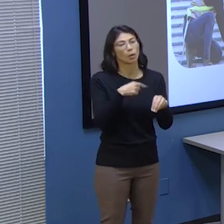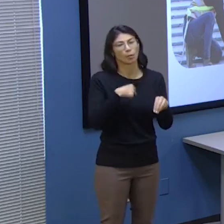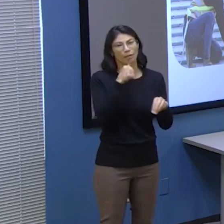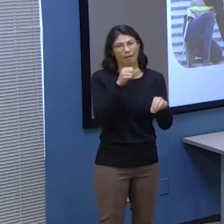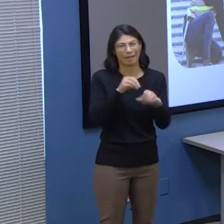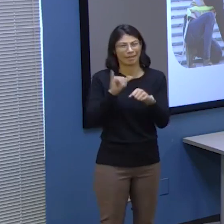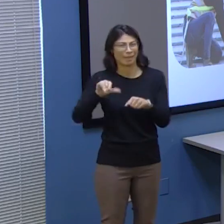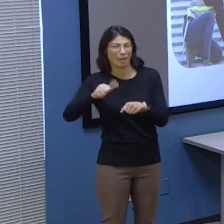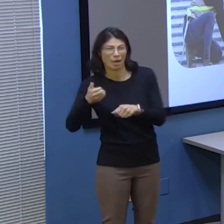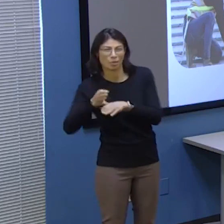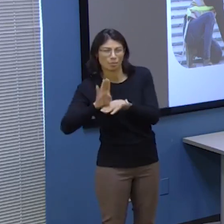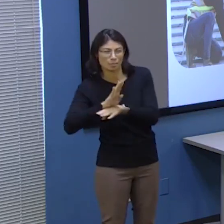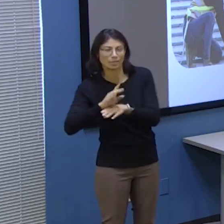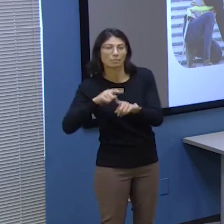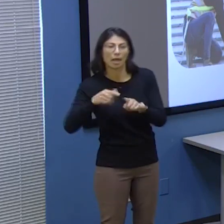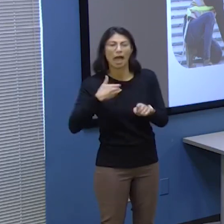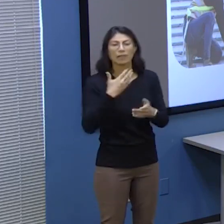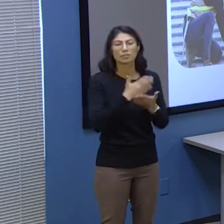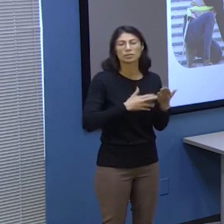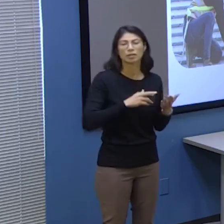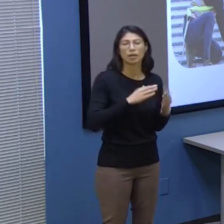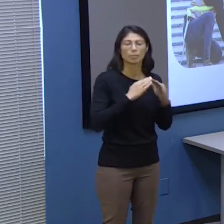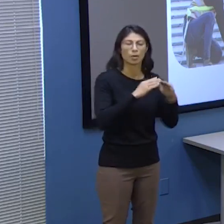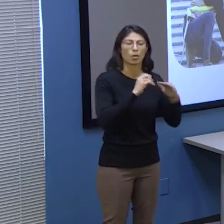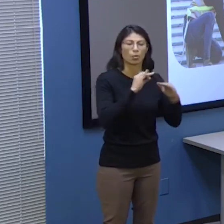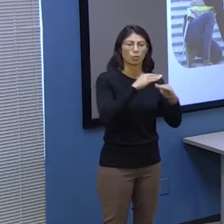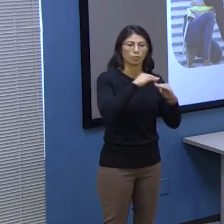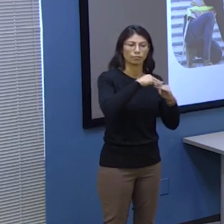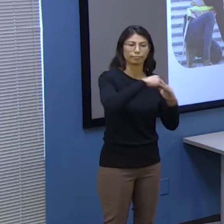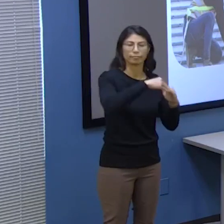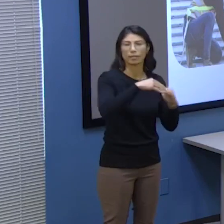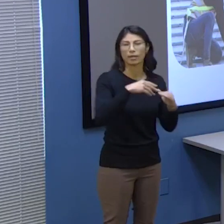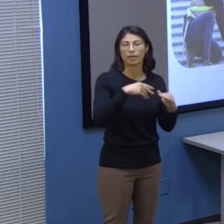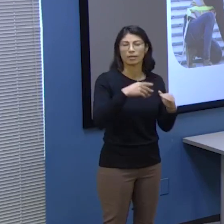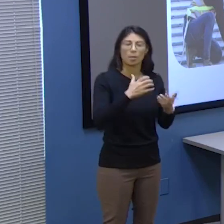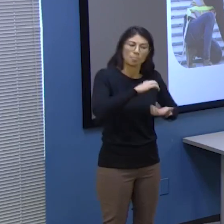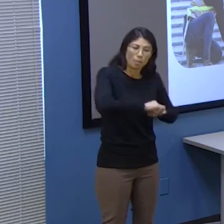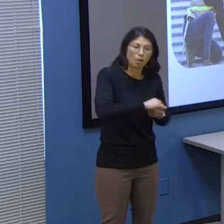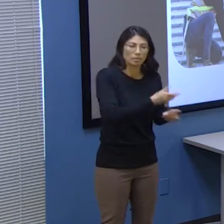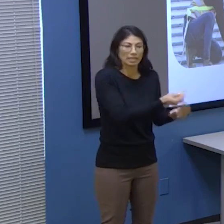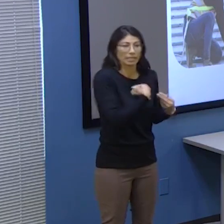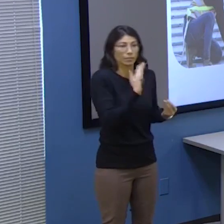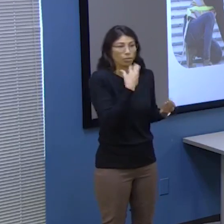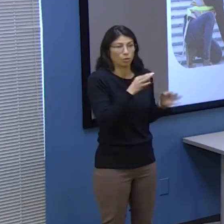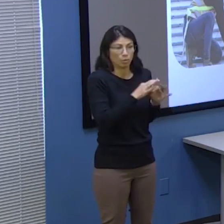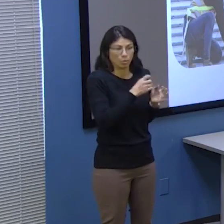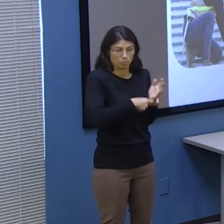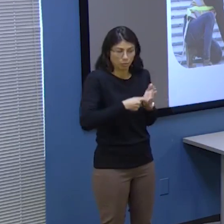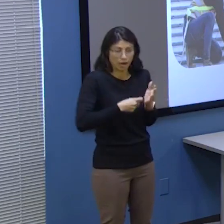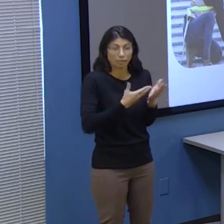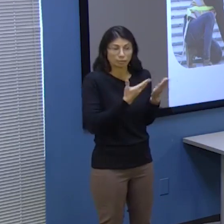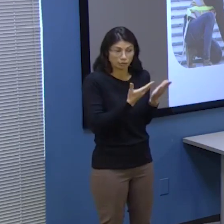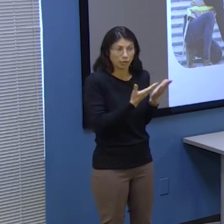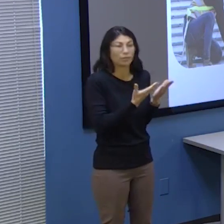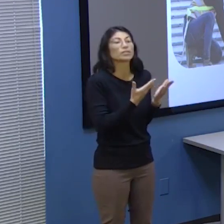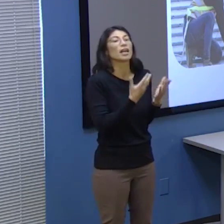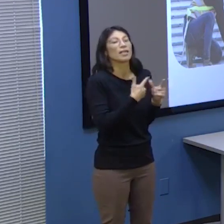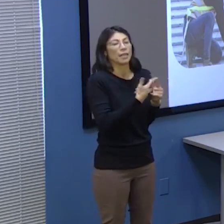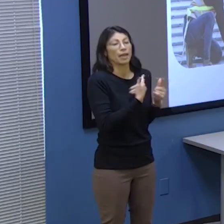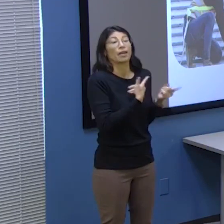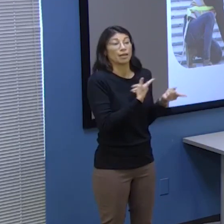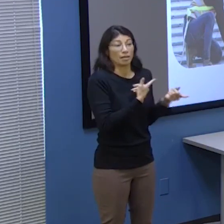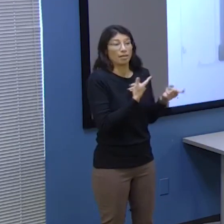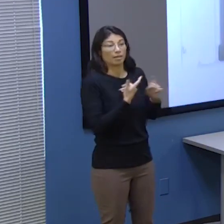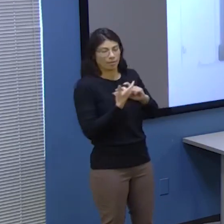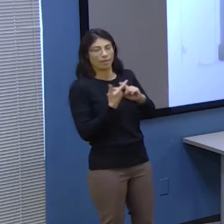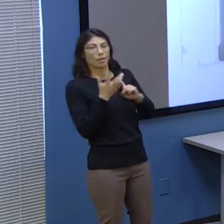but we've got some roofing partners that will give us extremely good pricing and service before we install the solar.